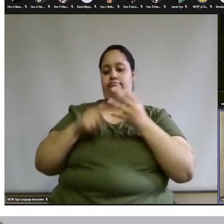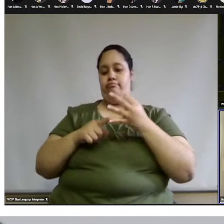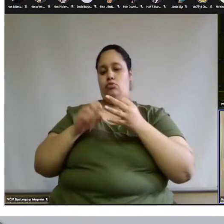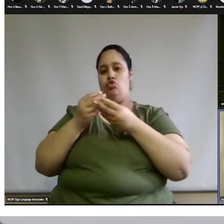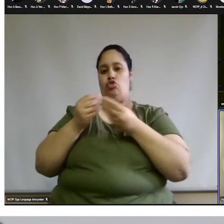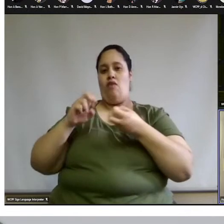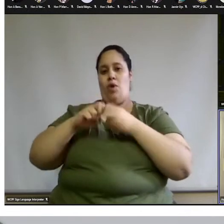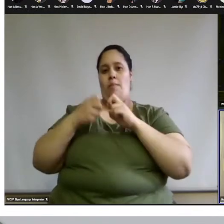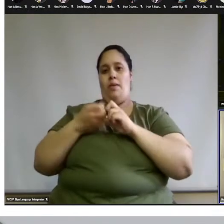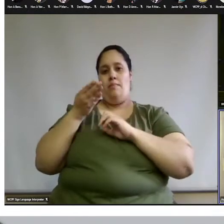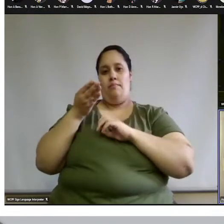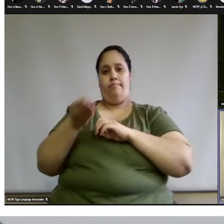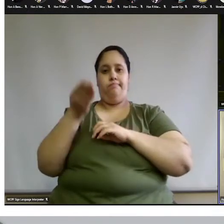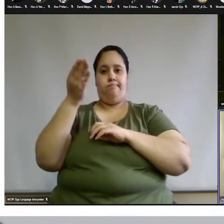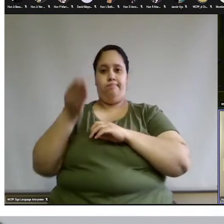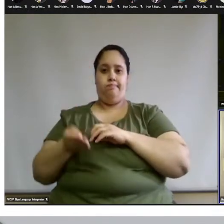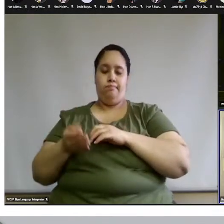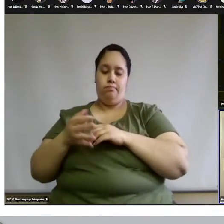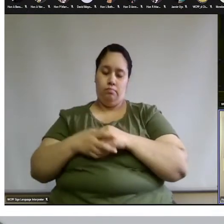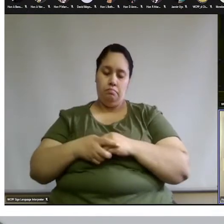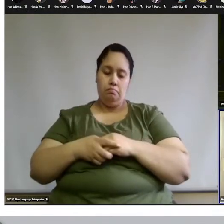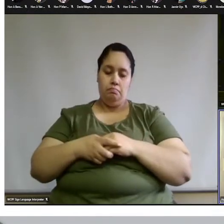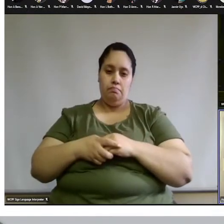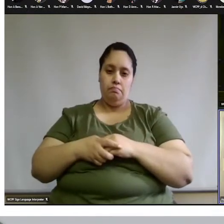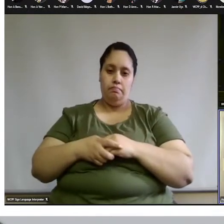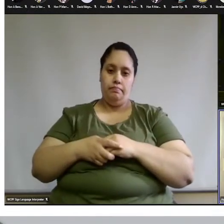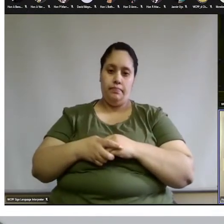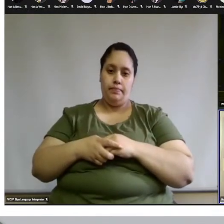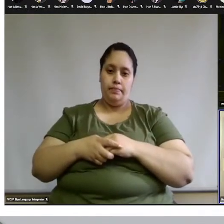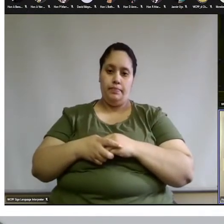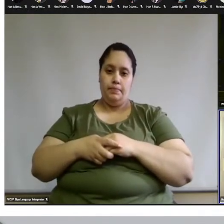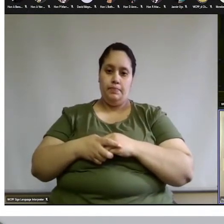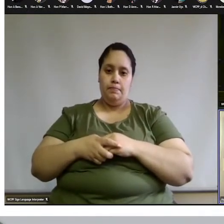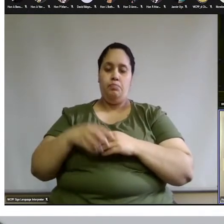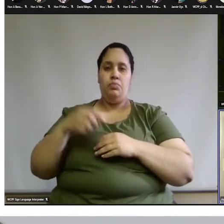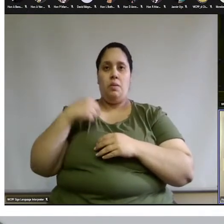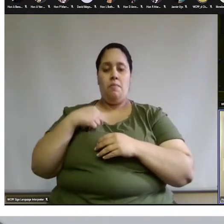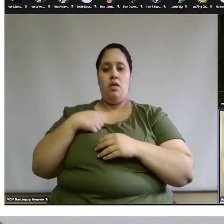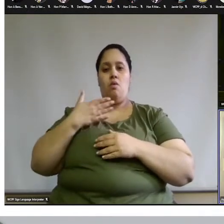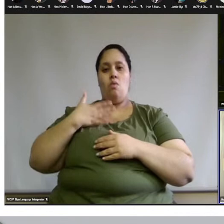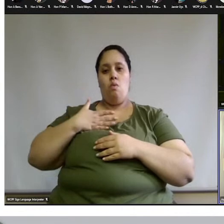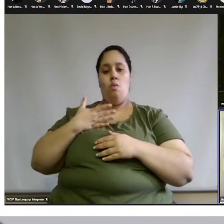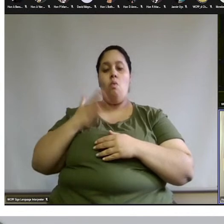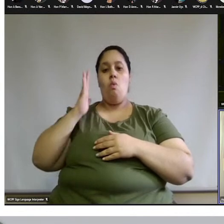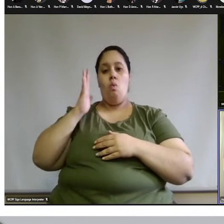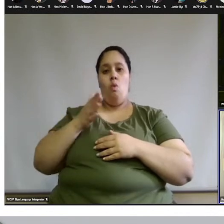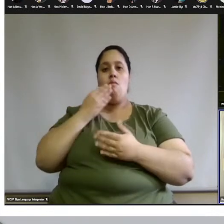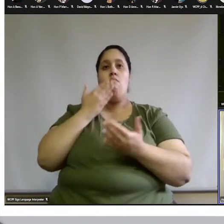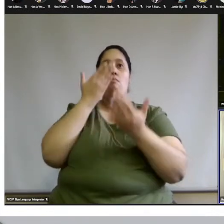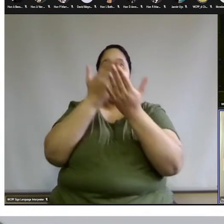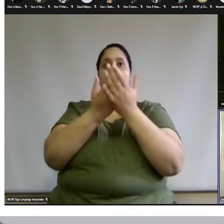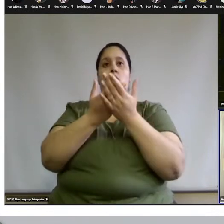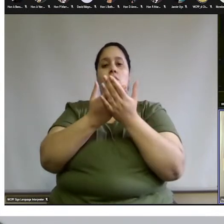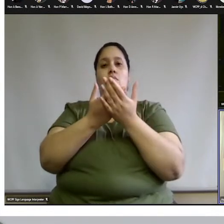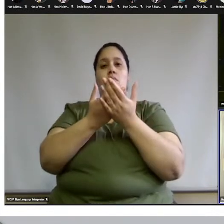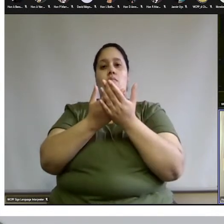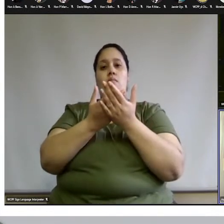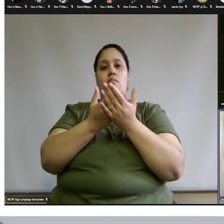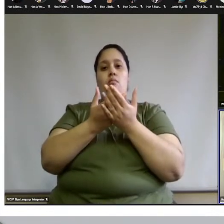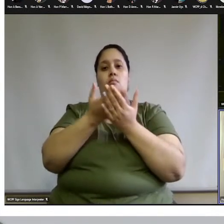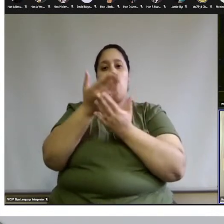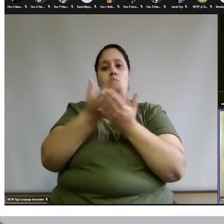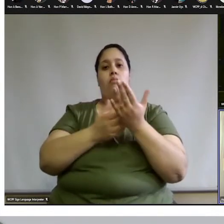resolve this matter. I will be tabling a motion at our next plenary